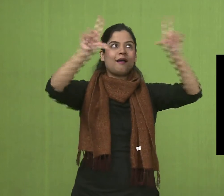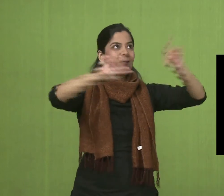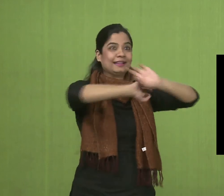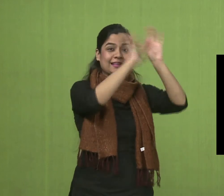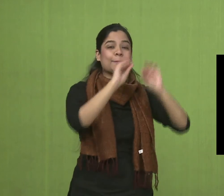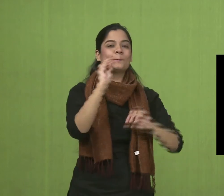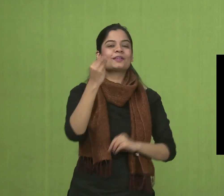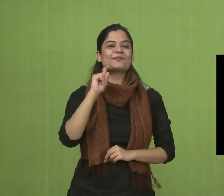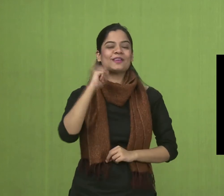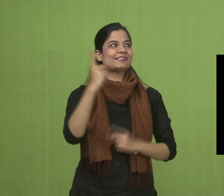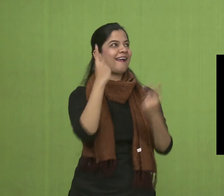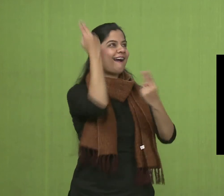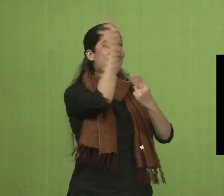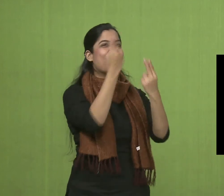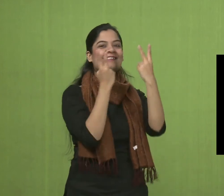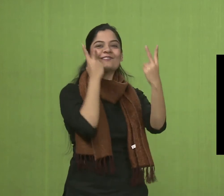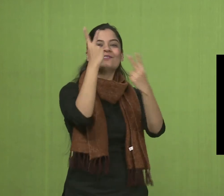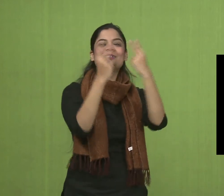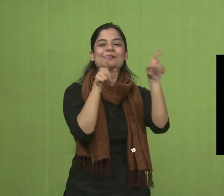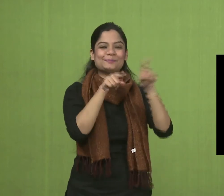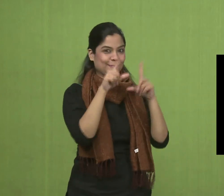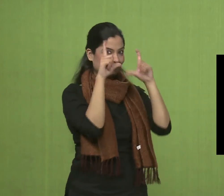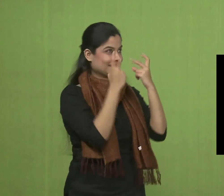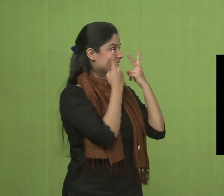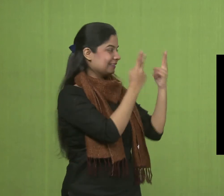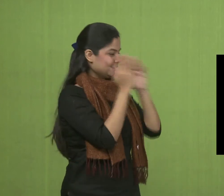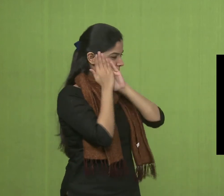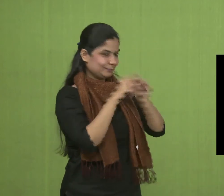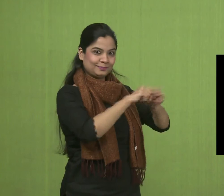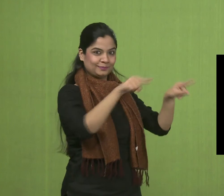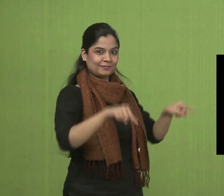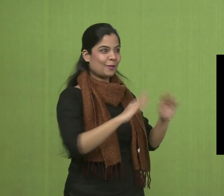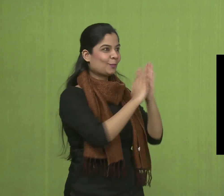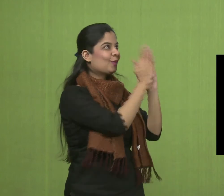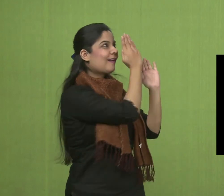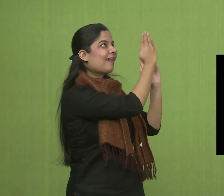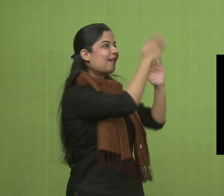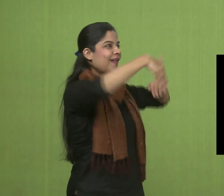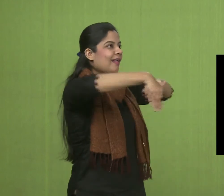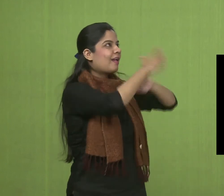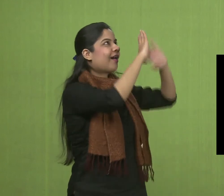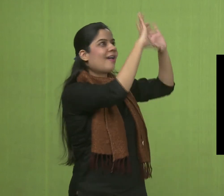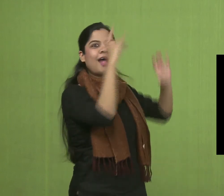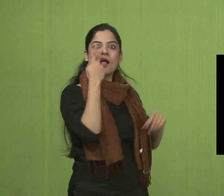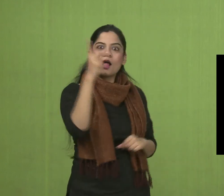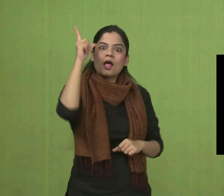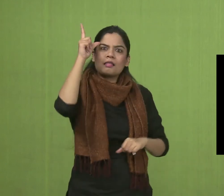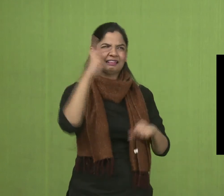space organizations and aesthetics. As you can see, we always like an aesthetically pleasing house,